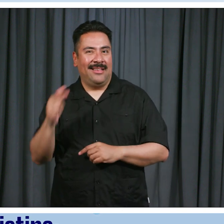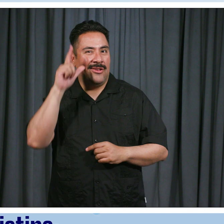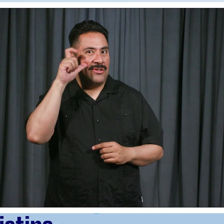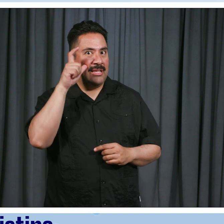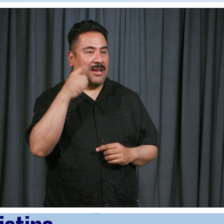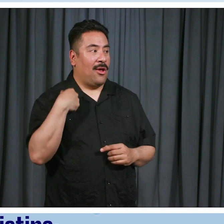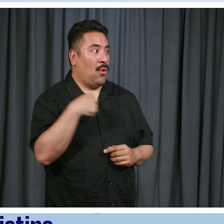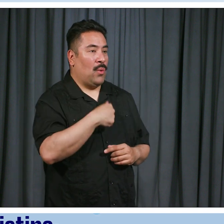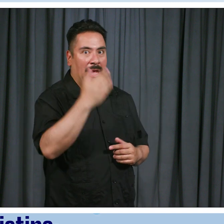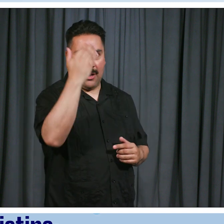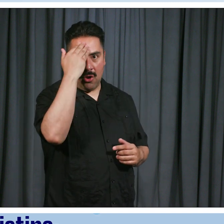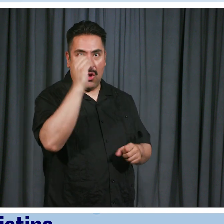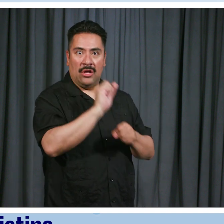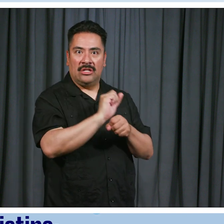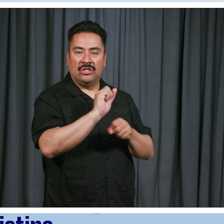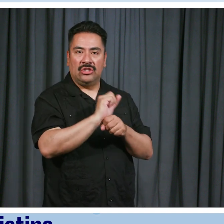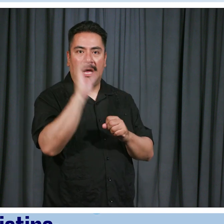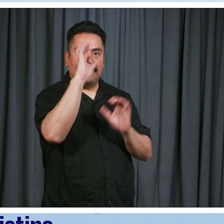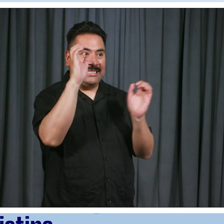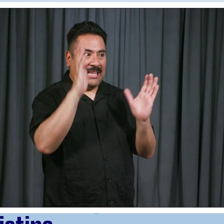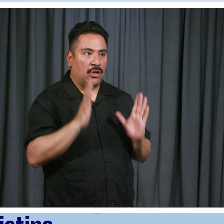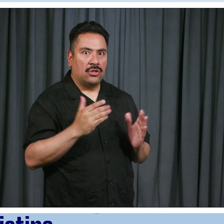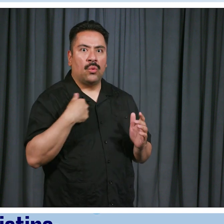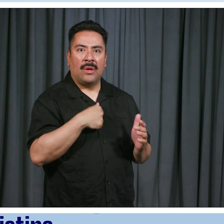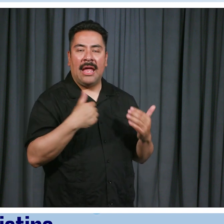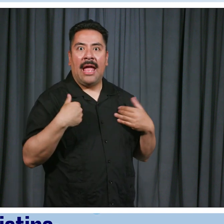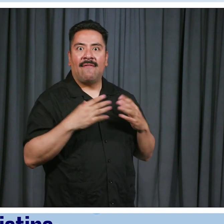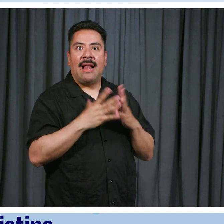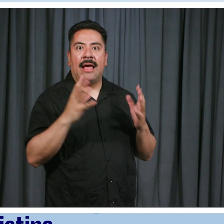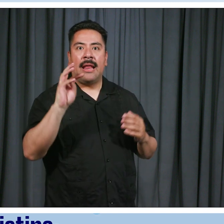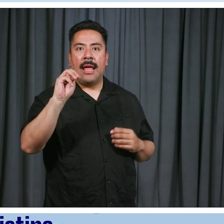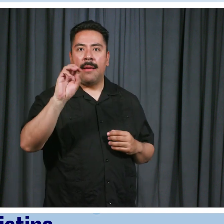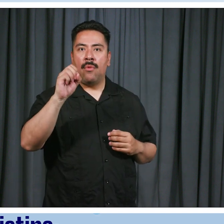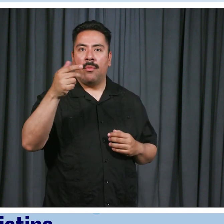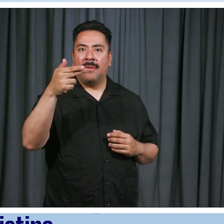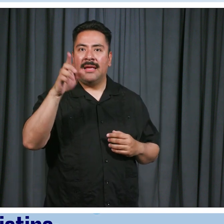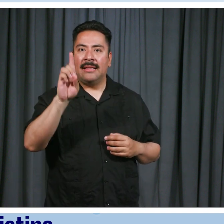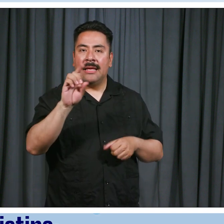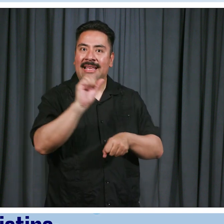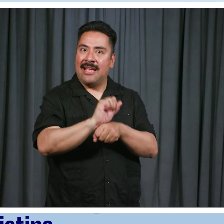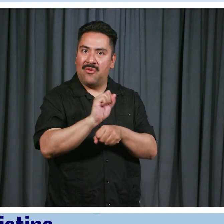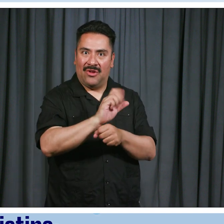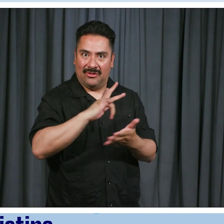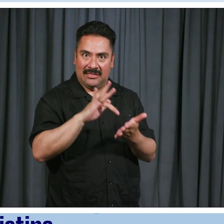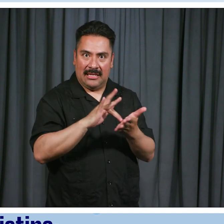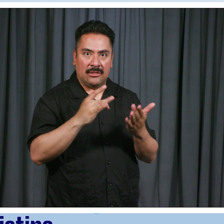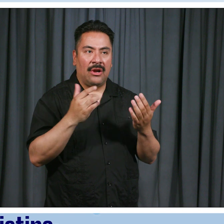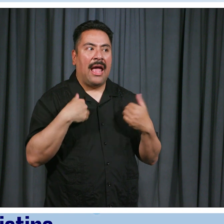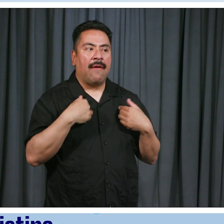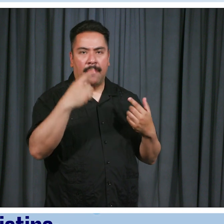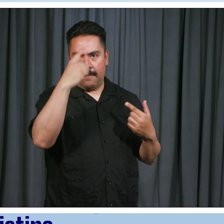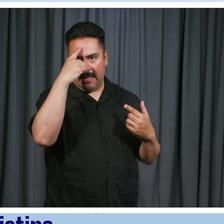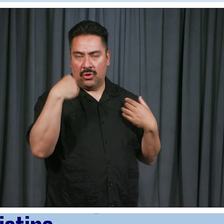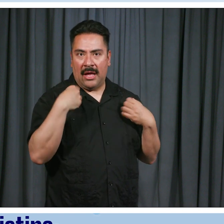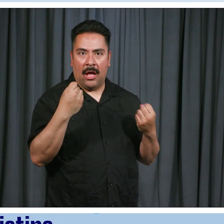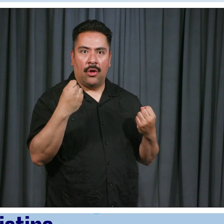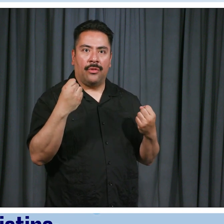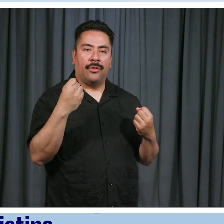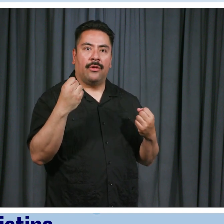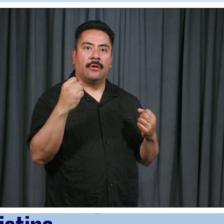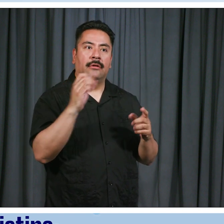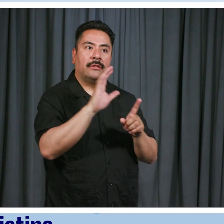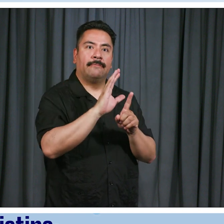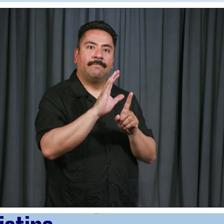Well, we know that our job seekers, we have a lot of job seekers here at our MOPD Career Center that have mental health conditions, and they don't